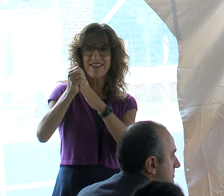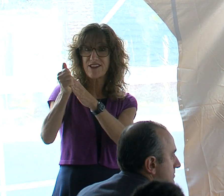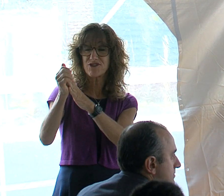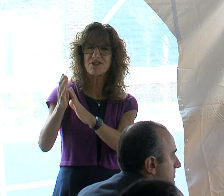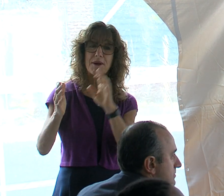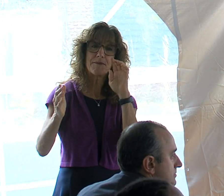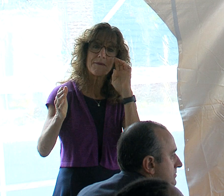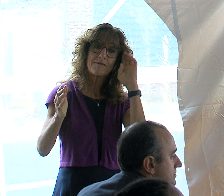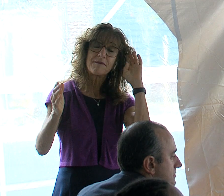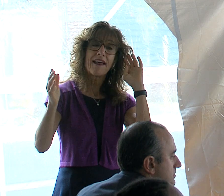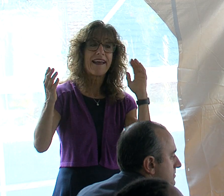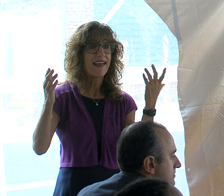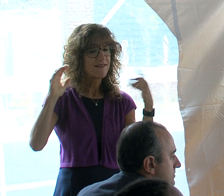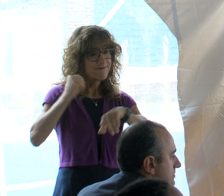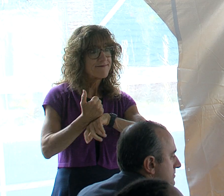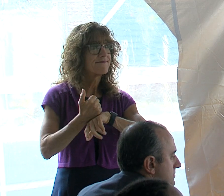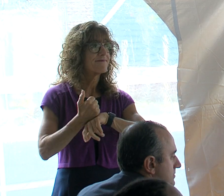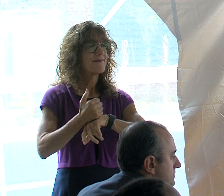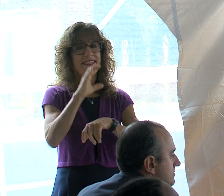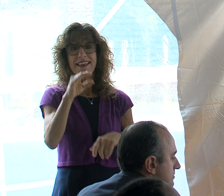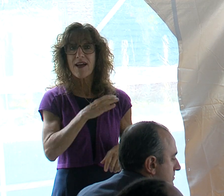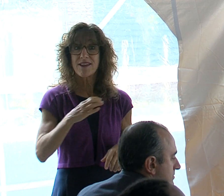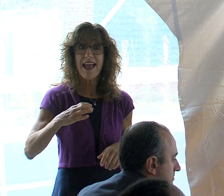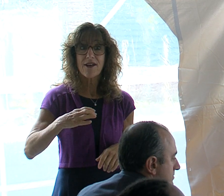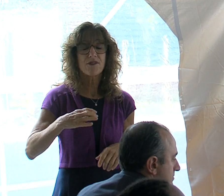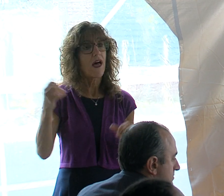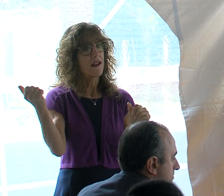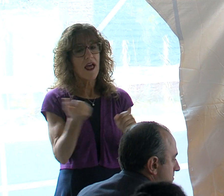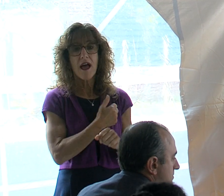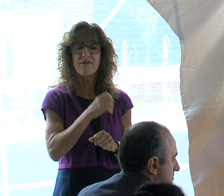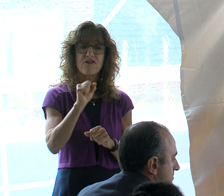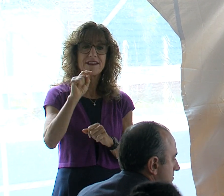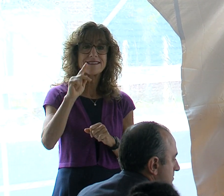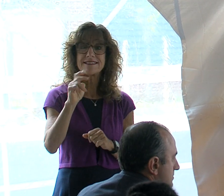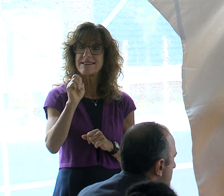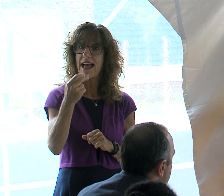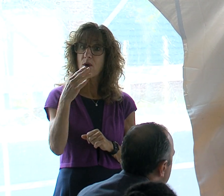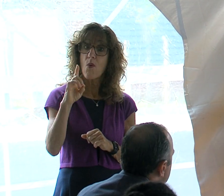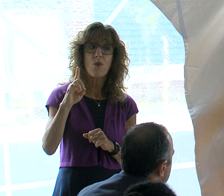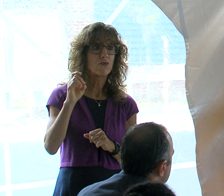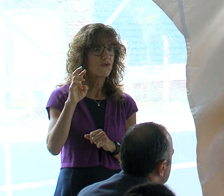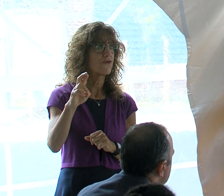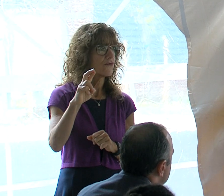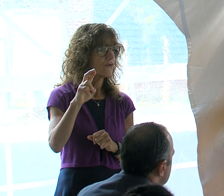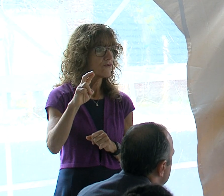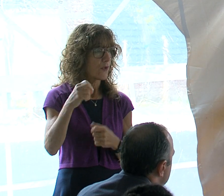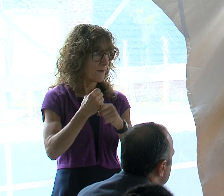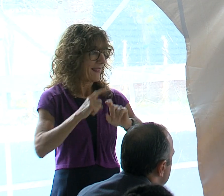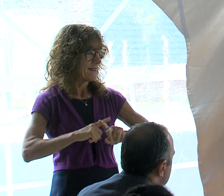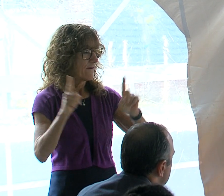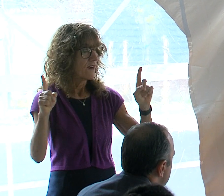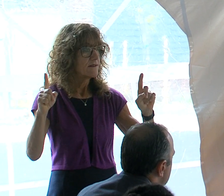in bringing this together, the county council, and every single stakeholder who has made a difference here